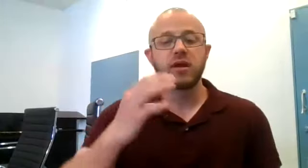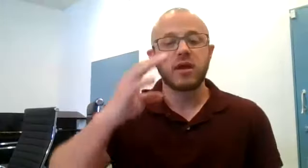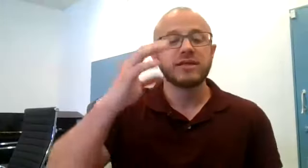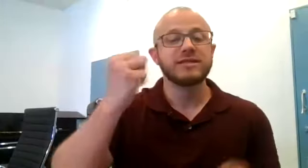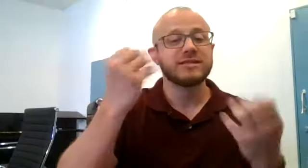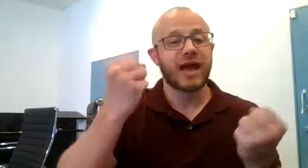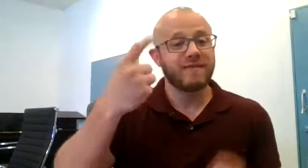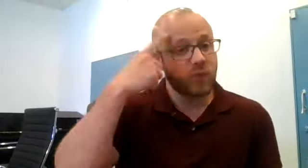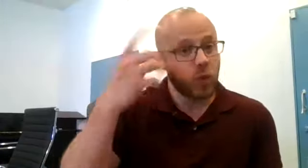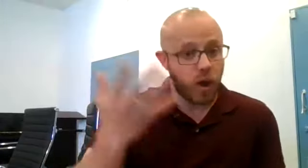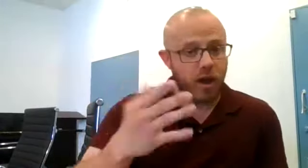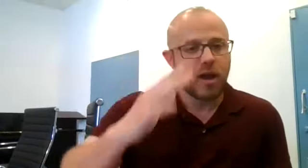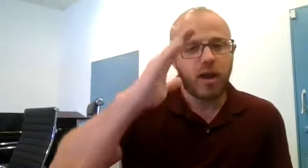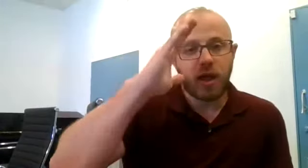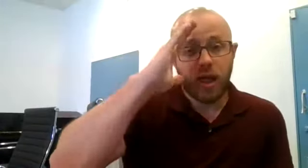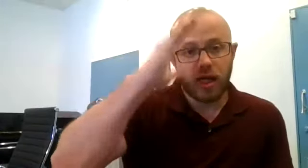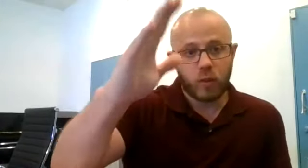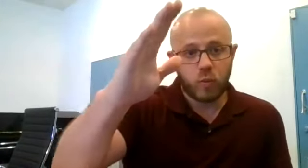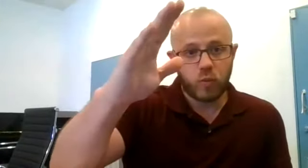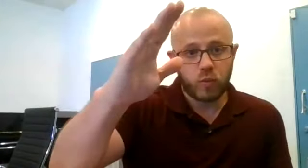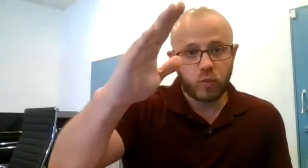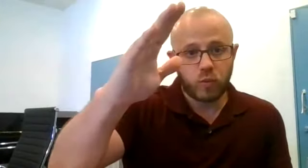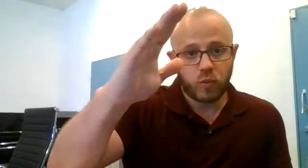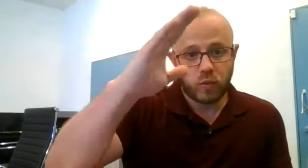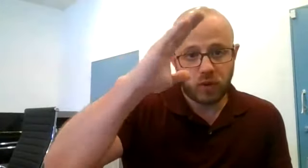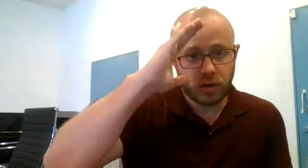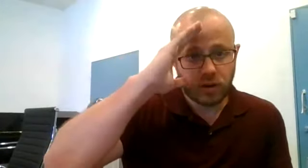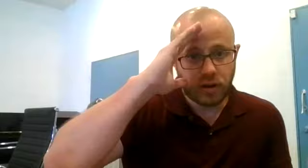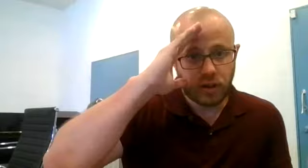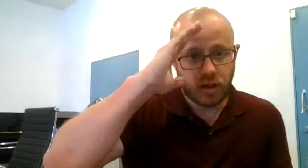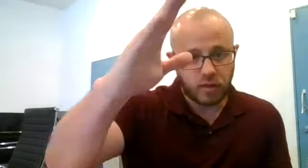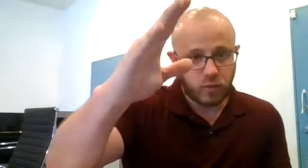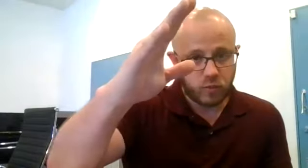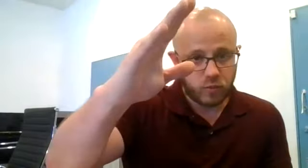So a person asks a sign for hello,